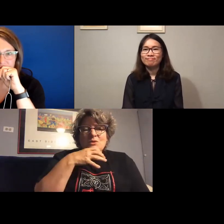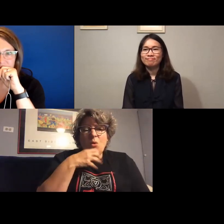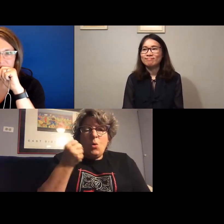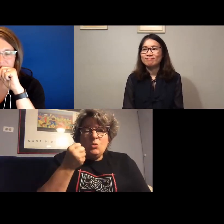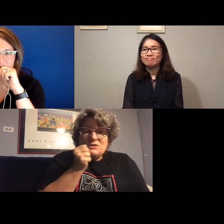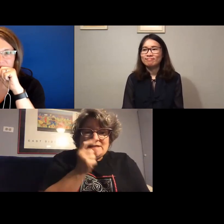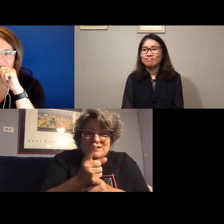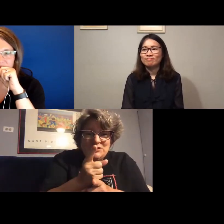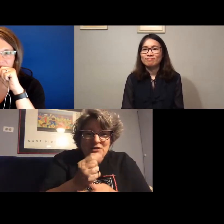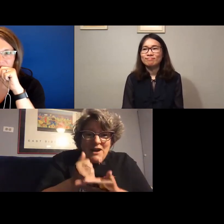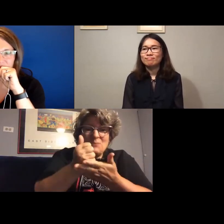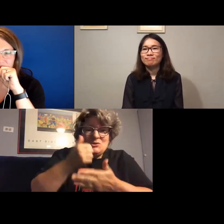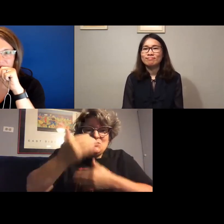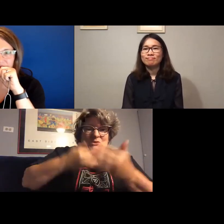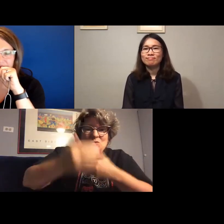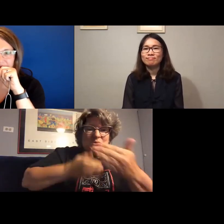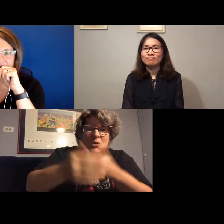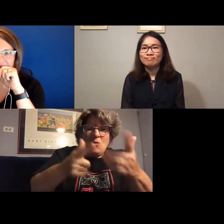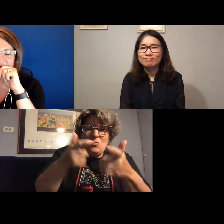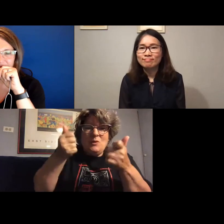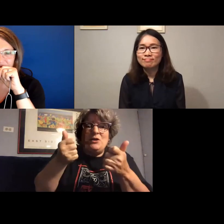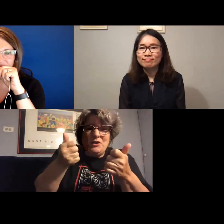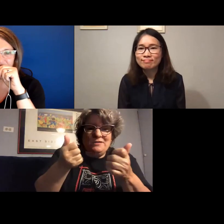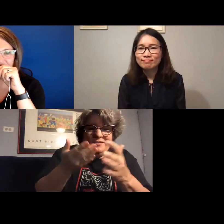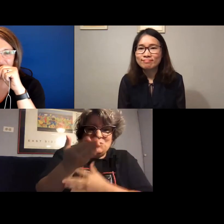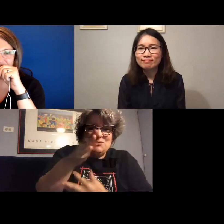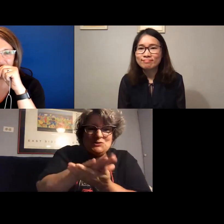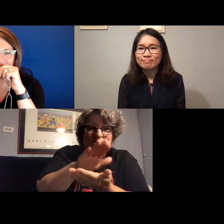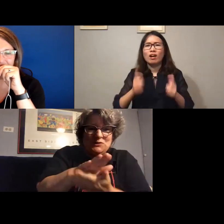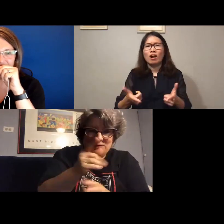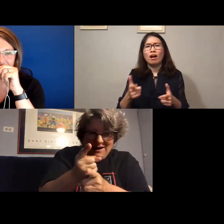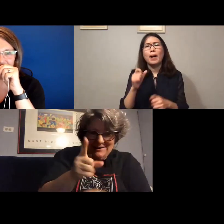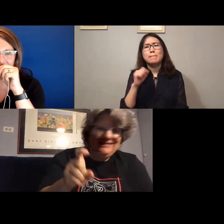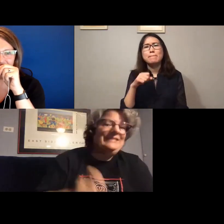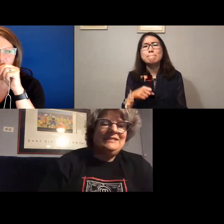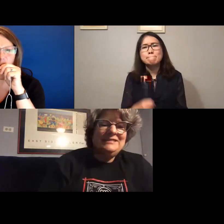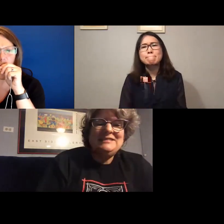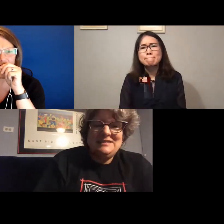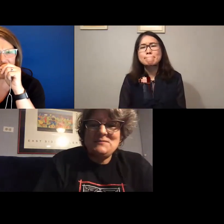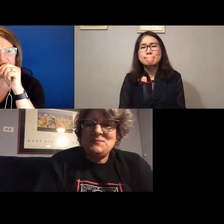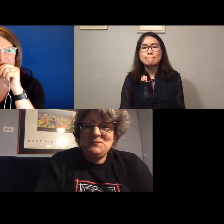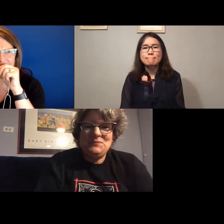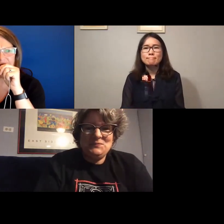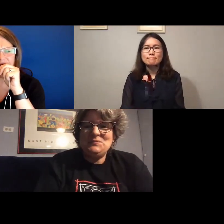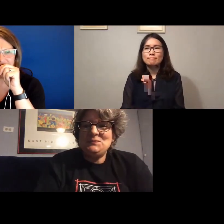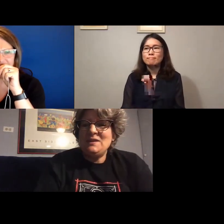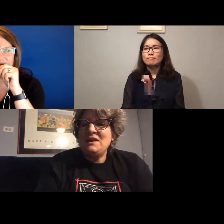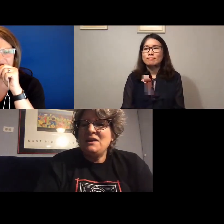So your older sister helped you to go quicker through school, right? Oh, yes.